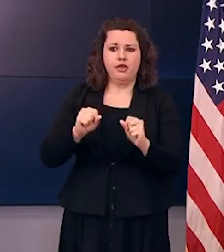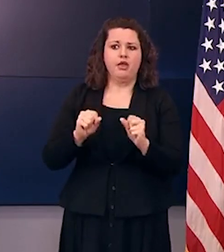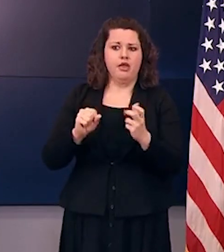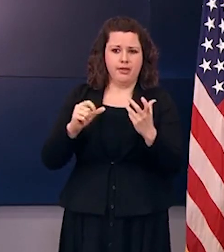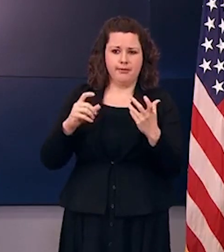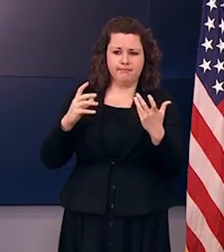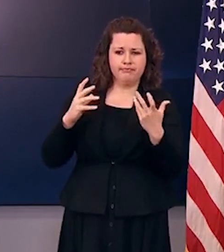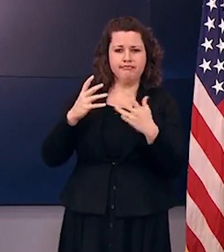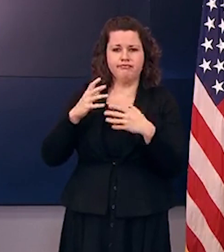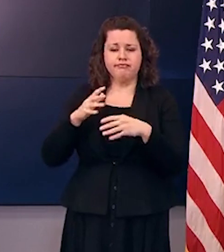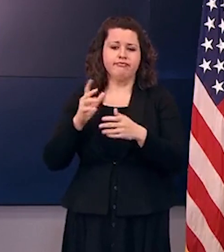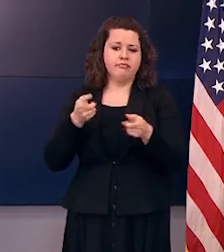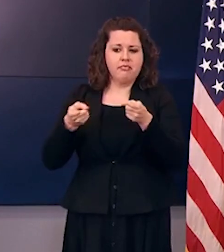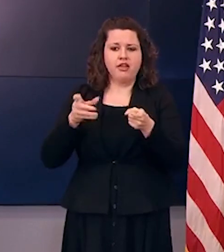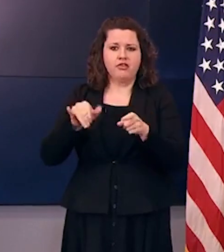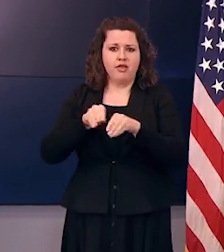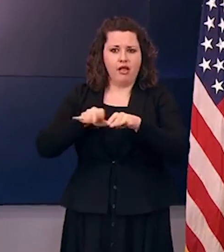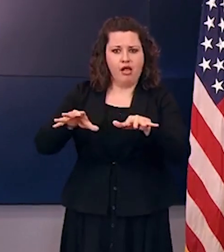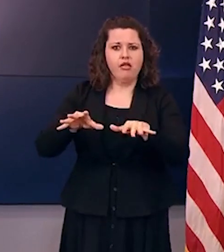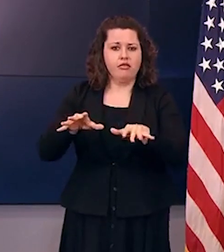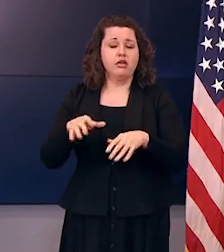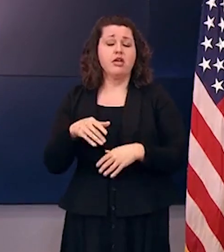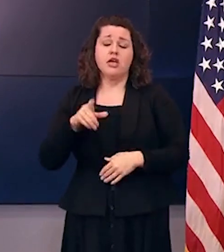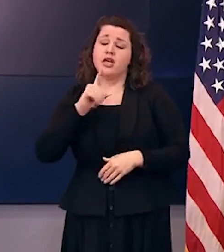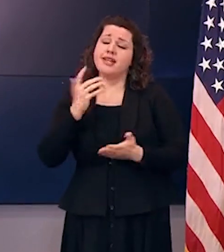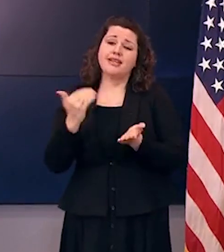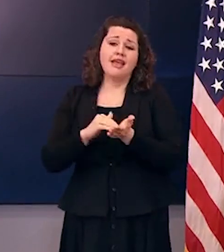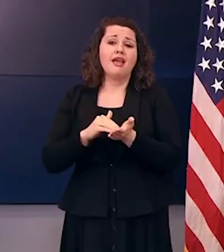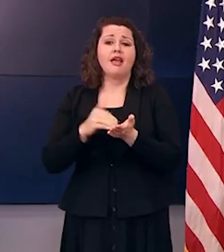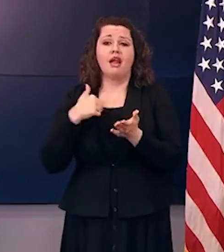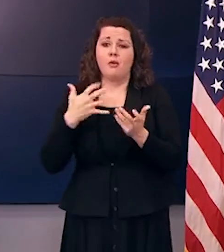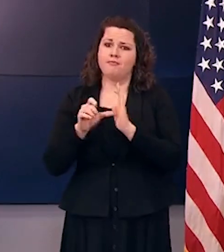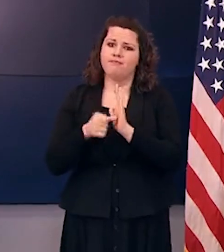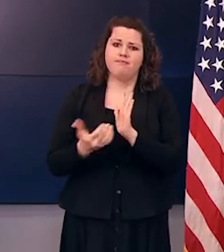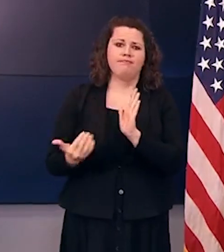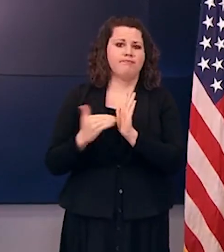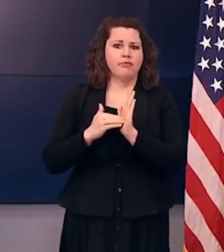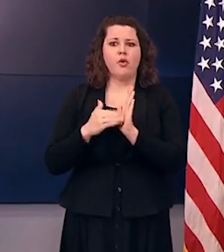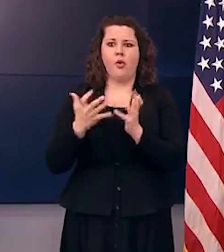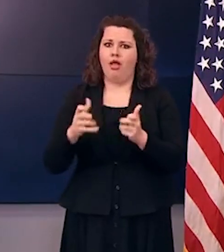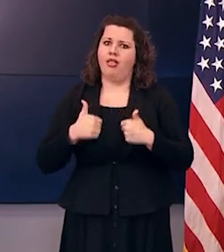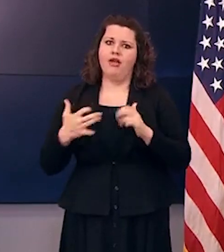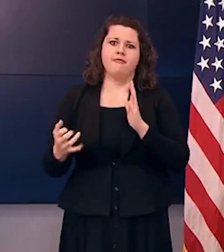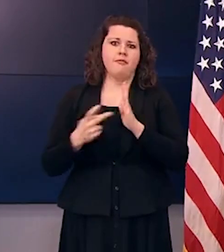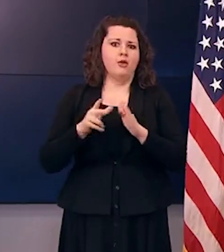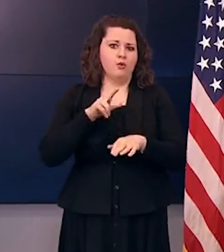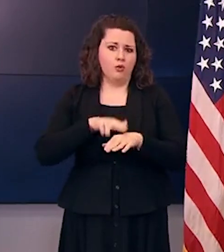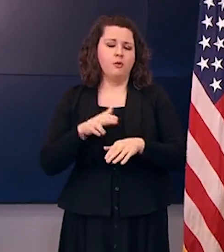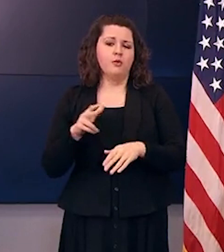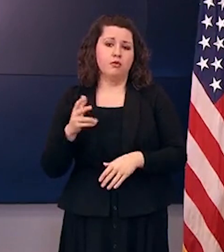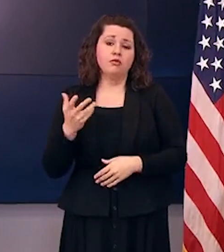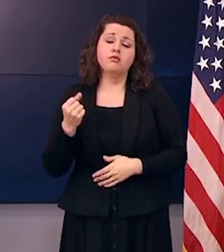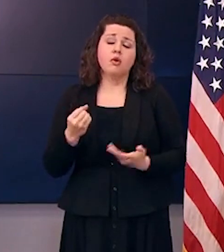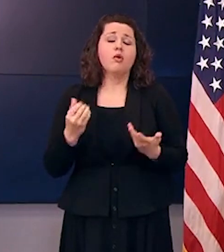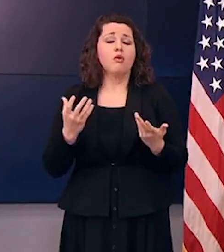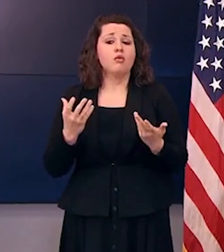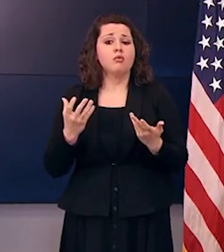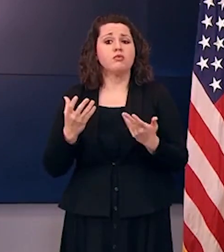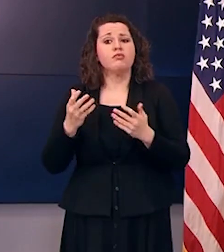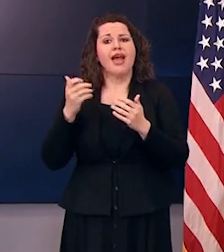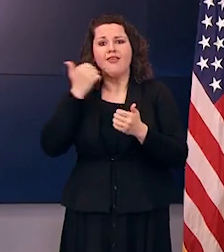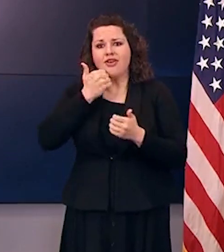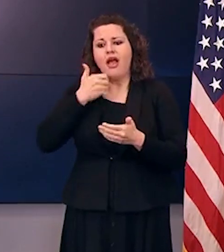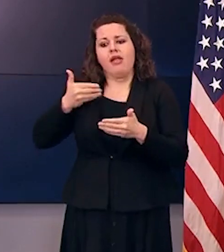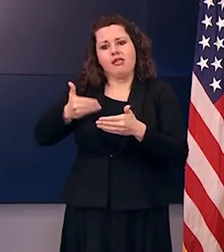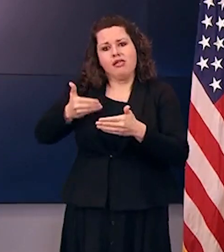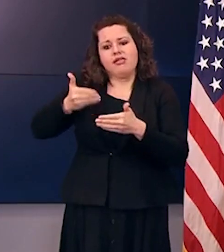of the virus with speed and accuracy. And really, again, I want to just reiterate, begin to get life back to normal. So we're getting closer every